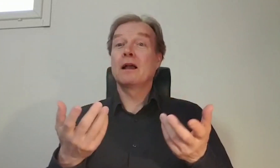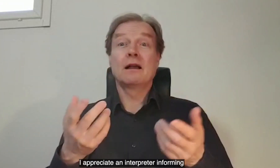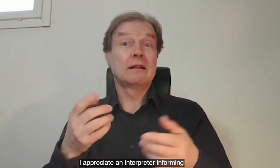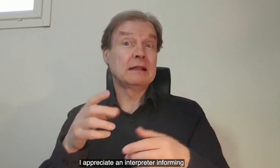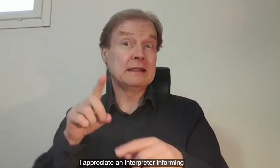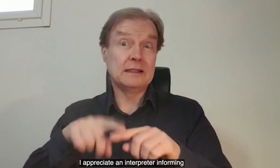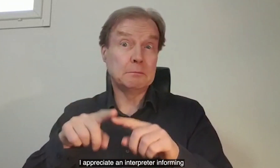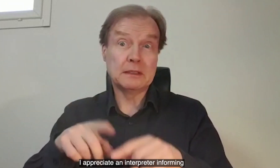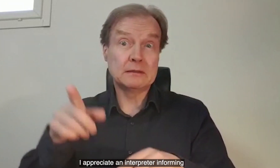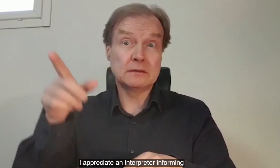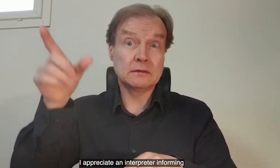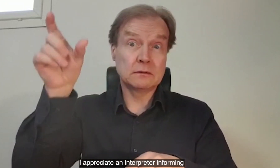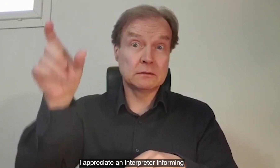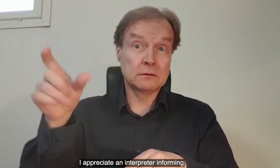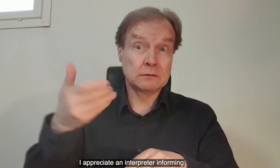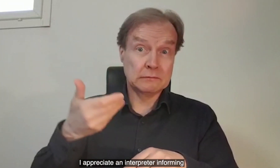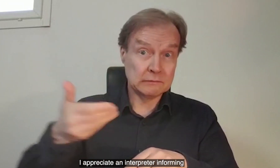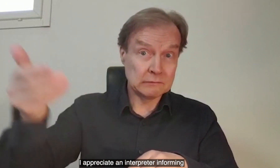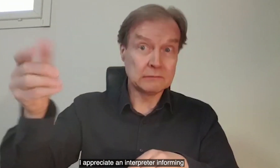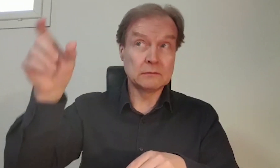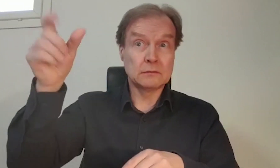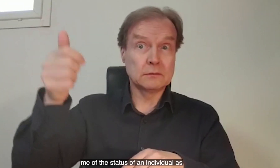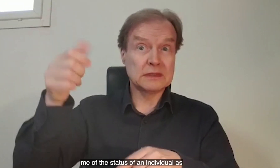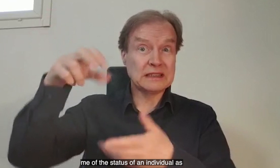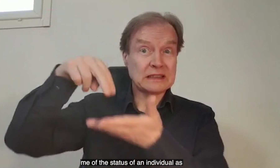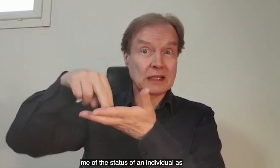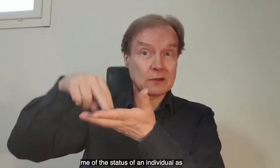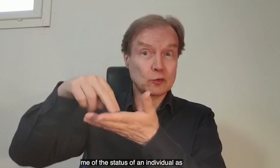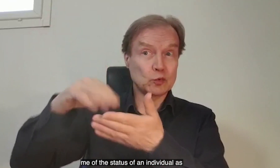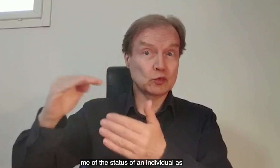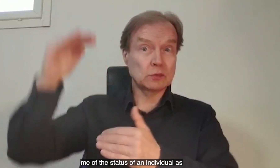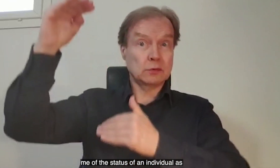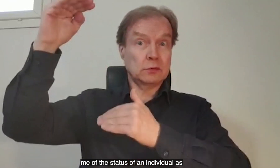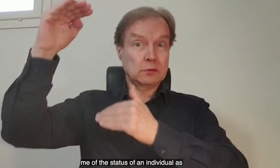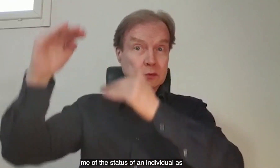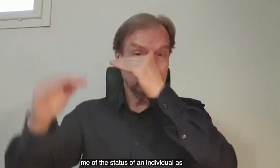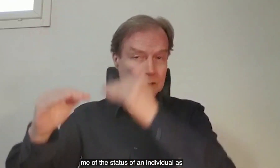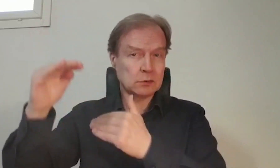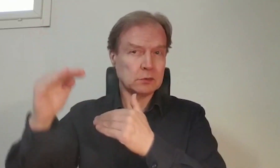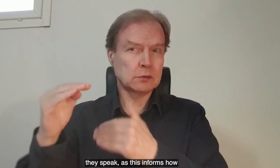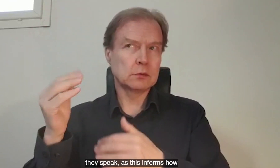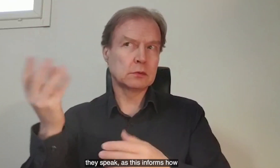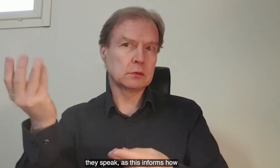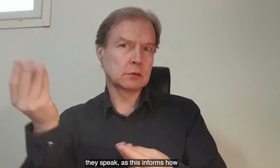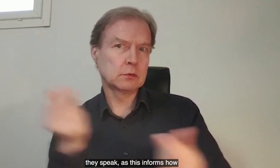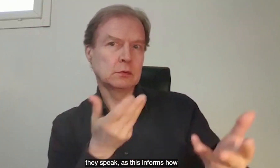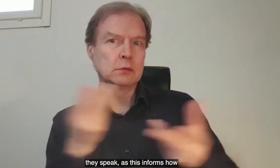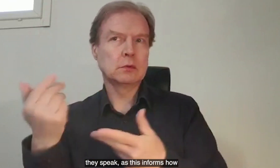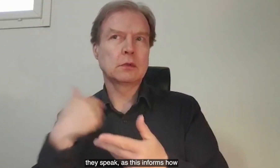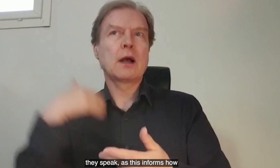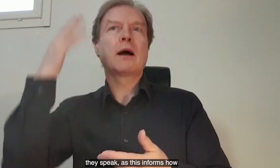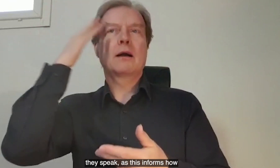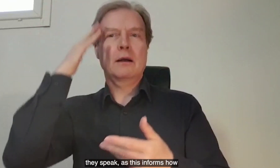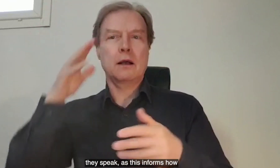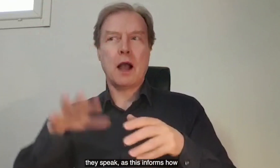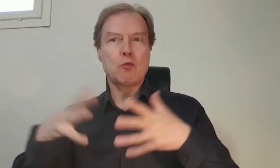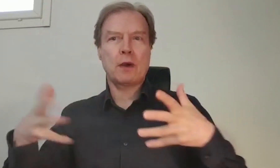play whilst using appropriate intonation while speaking. I appreciate an interpreter informing me of